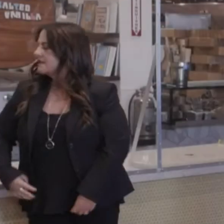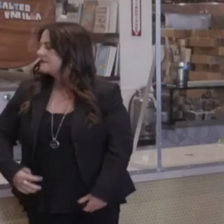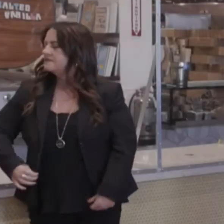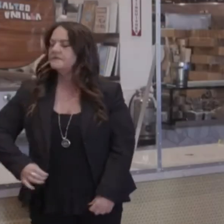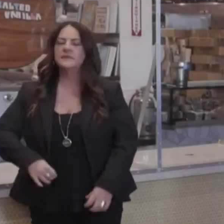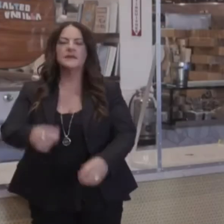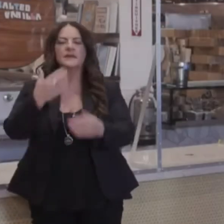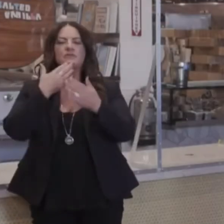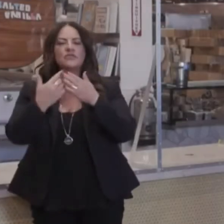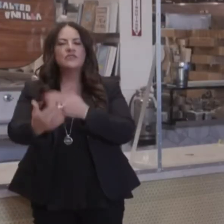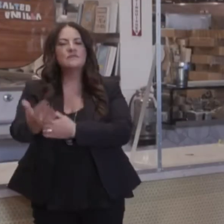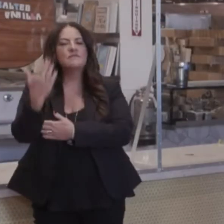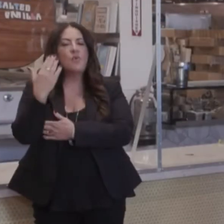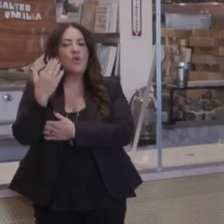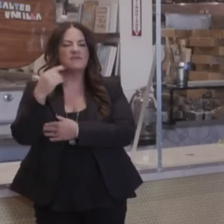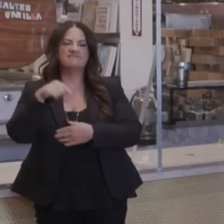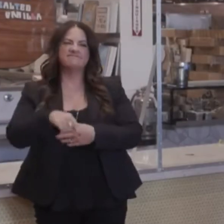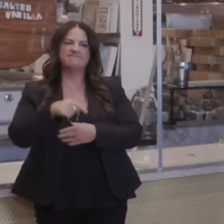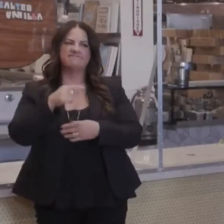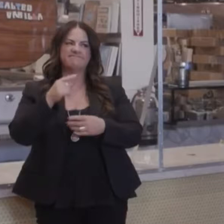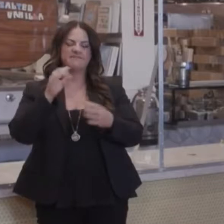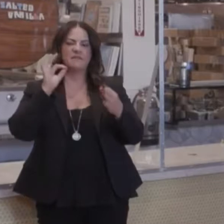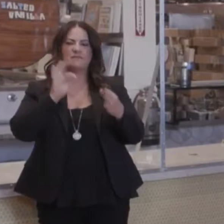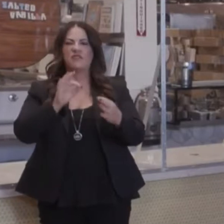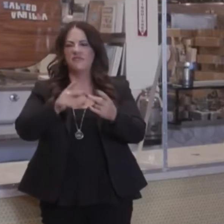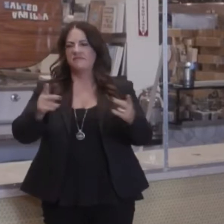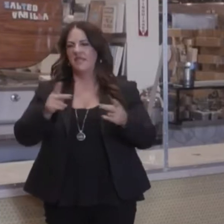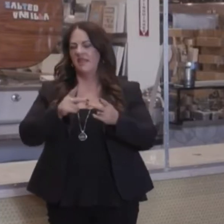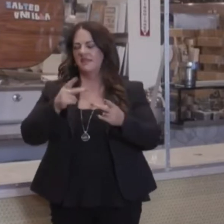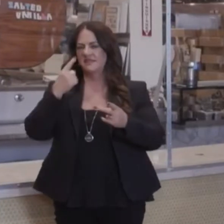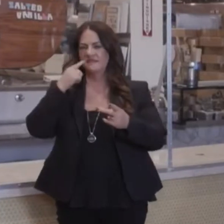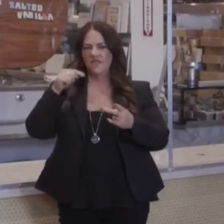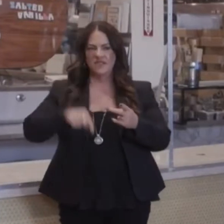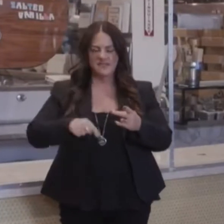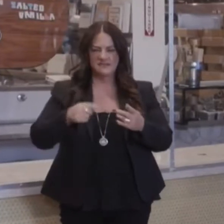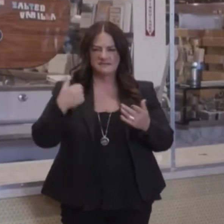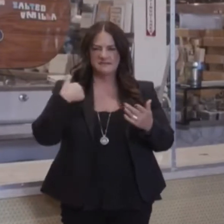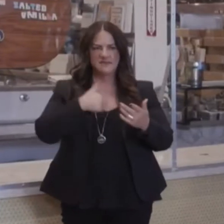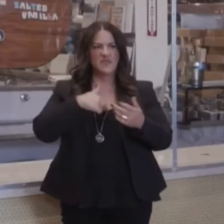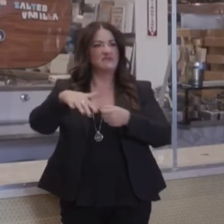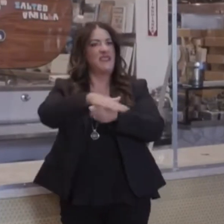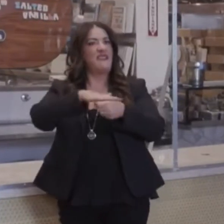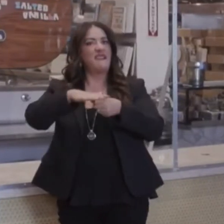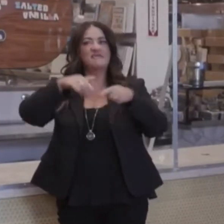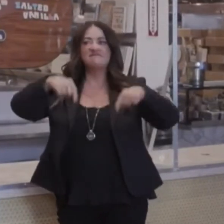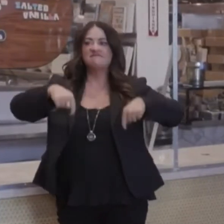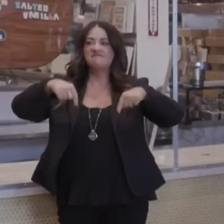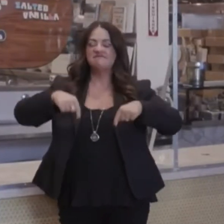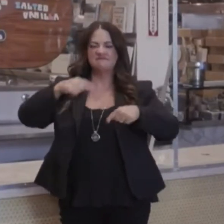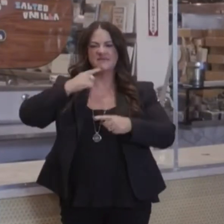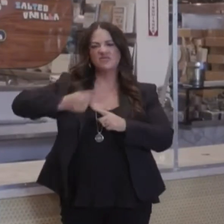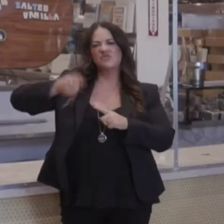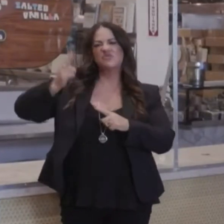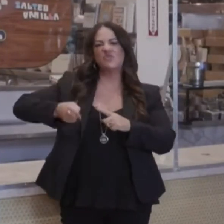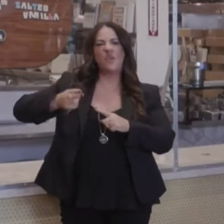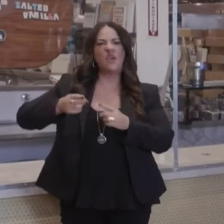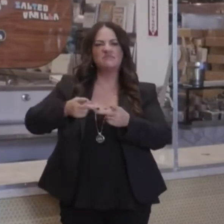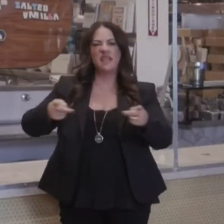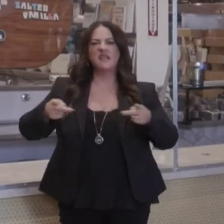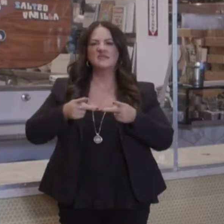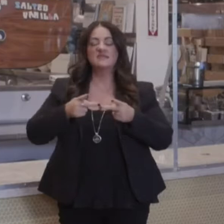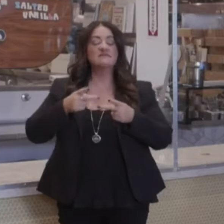This is a very appropriate spot for this bill signing. We are in a historic section of Sacramento to launch a historic